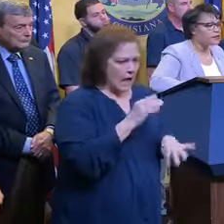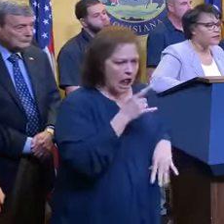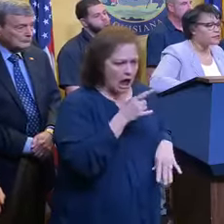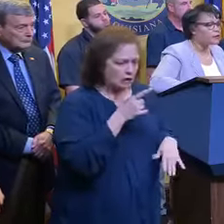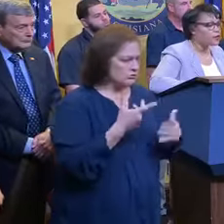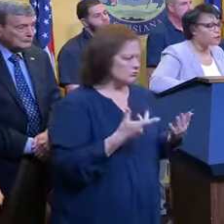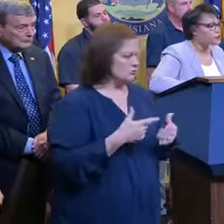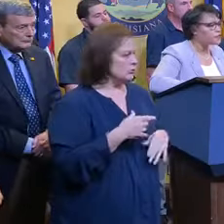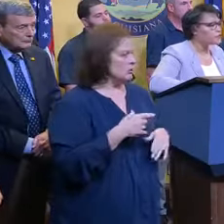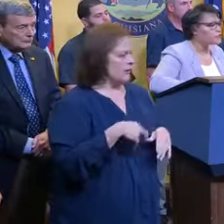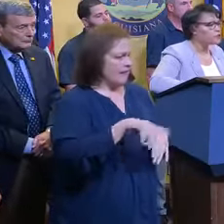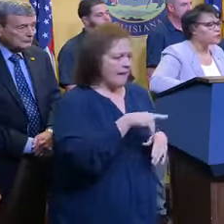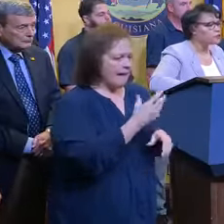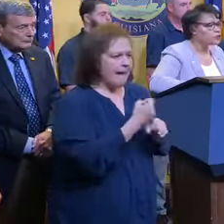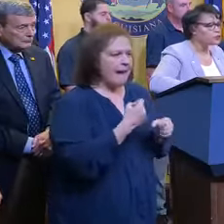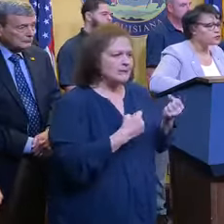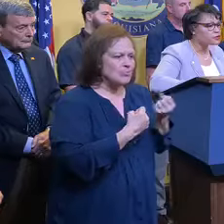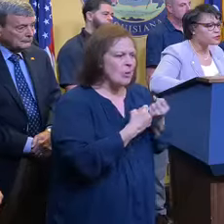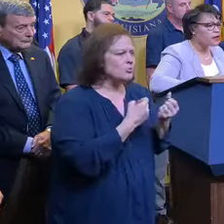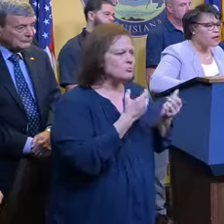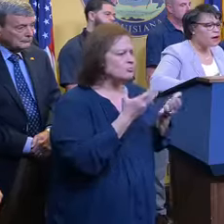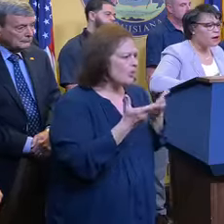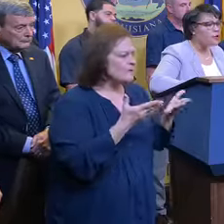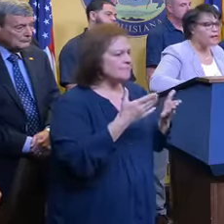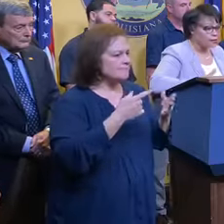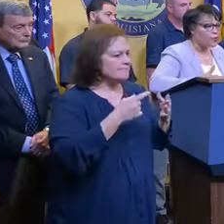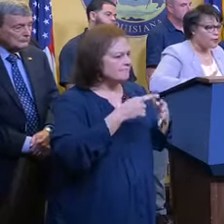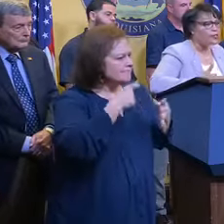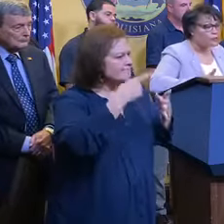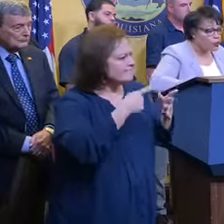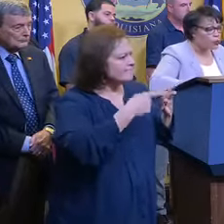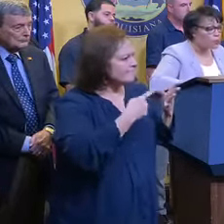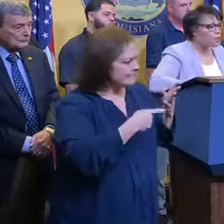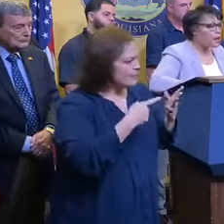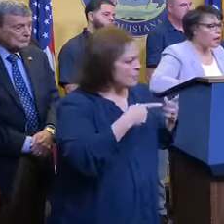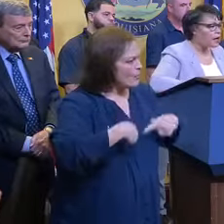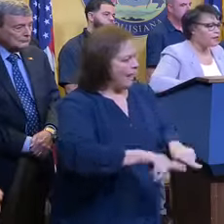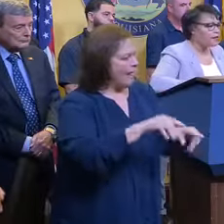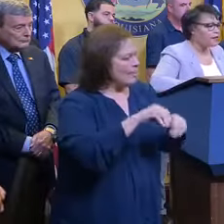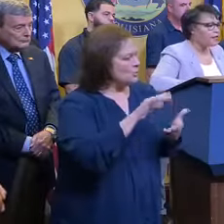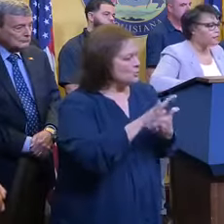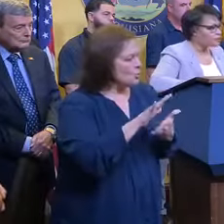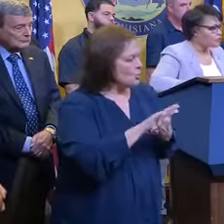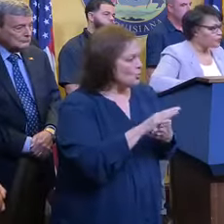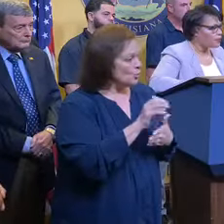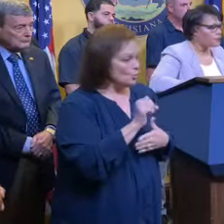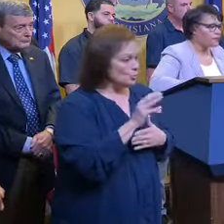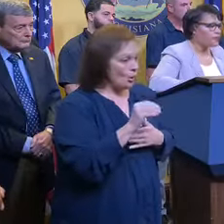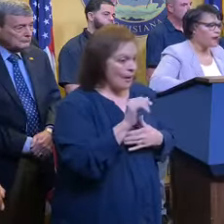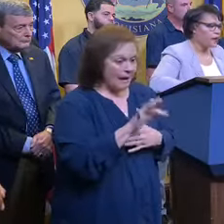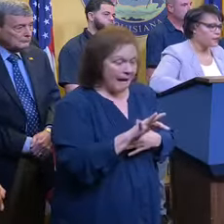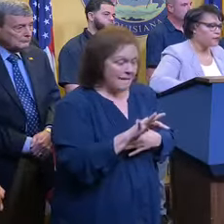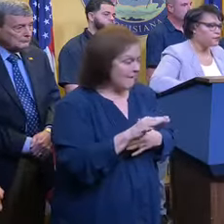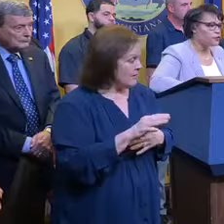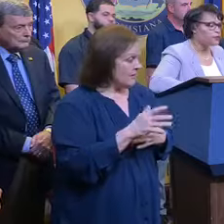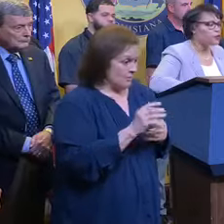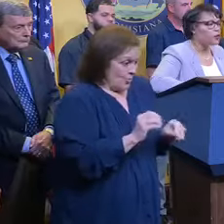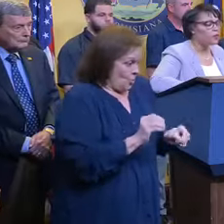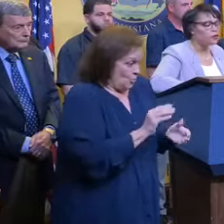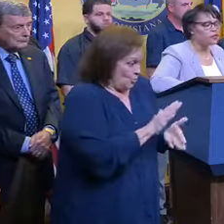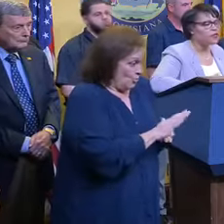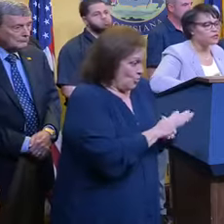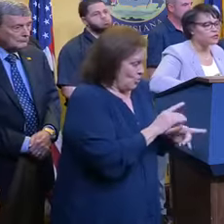kids get the supportive services and the resources when they're in school, and less frequent when they're out of